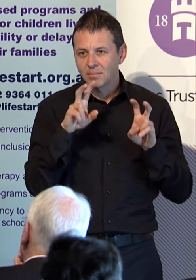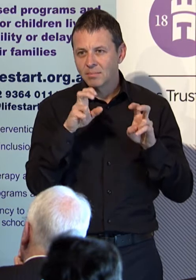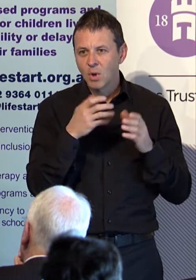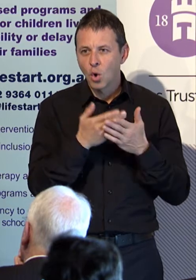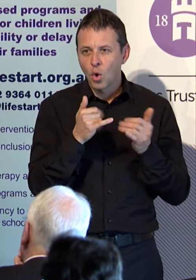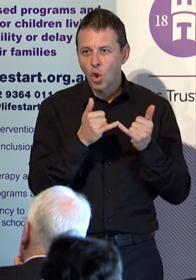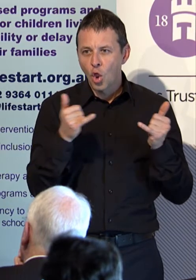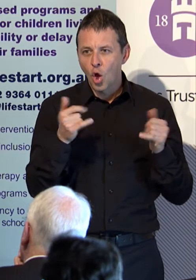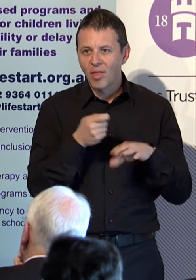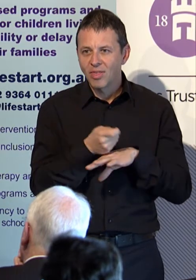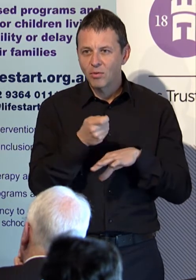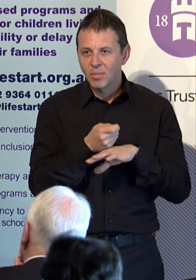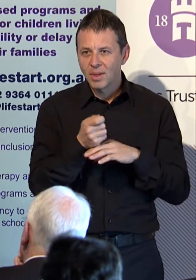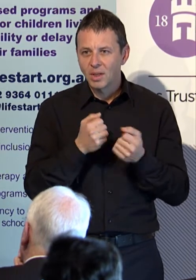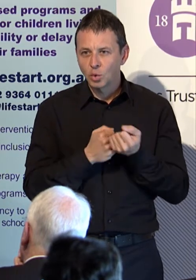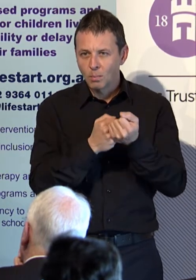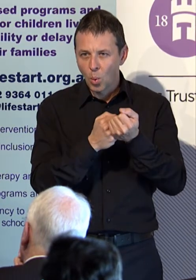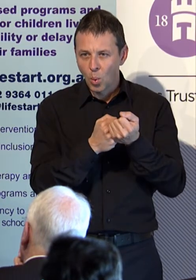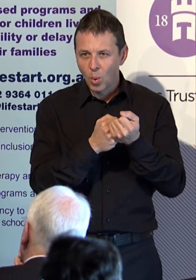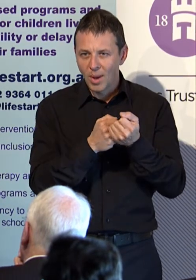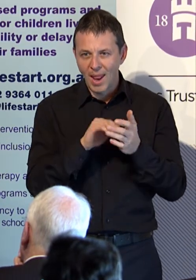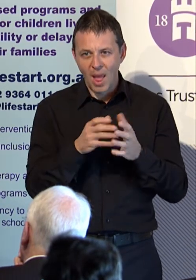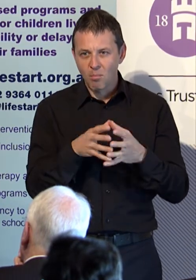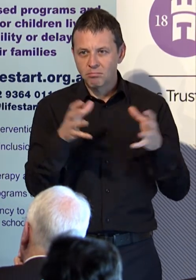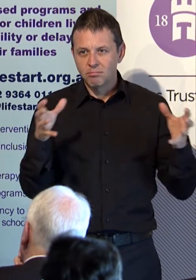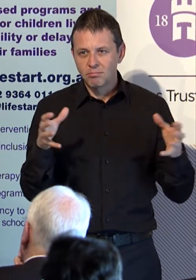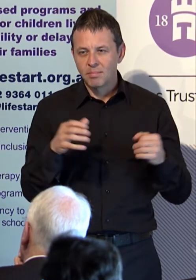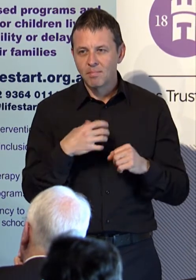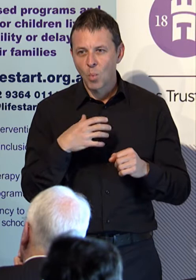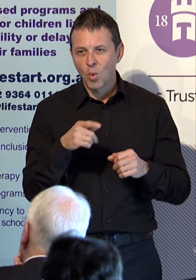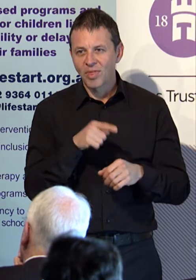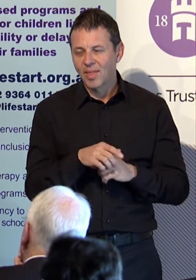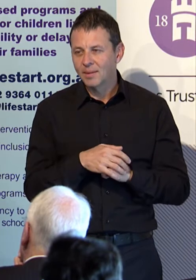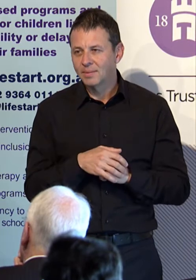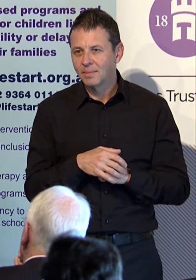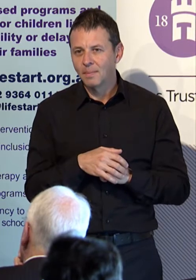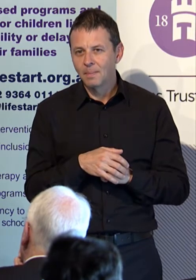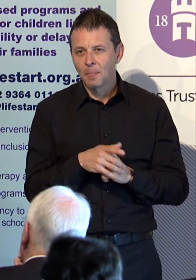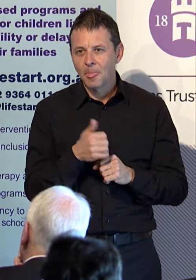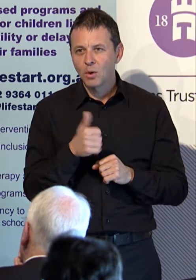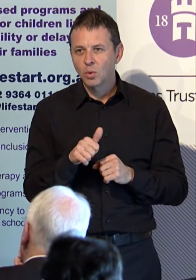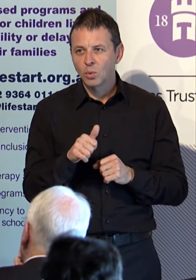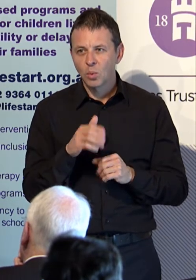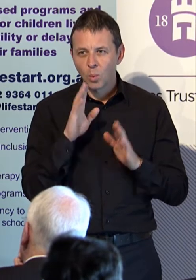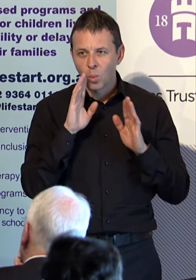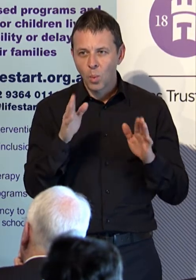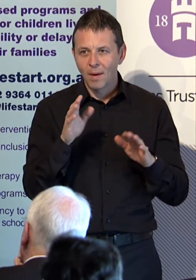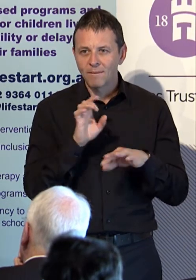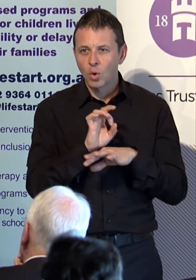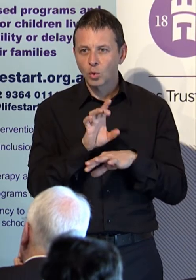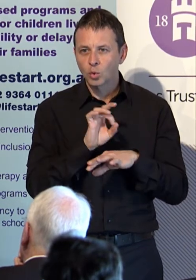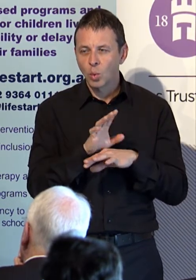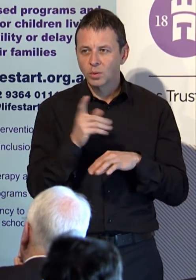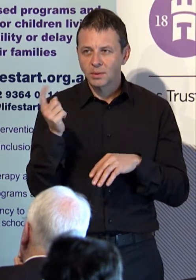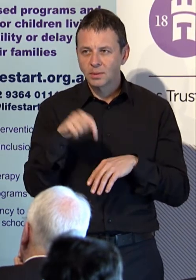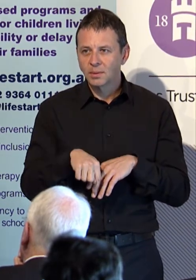support has grown to be much more than that. We used a wonderful consultant who's here today to